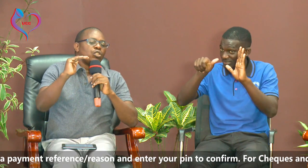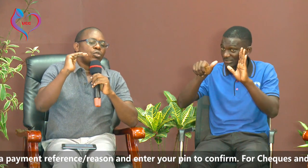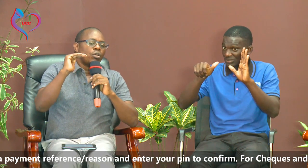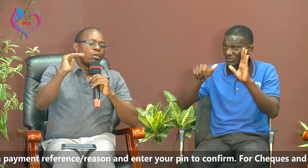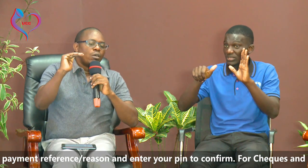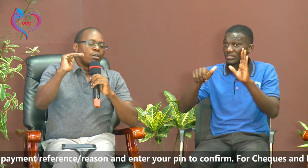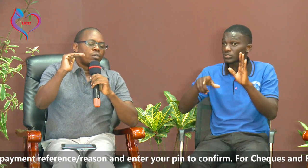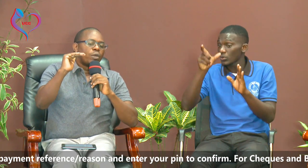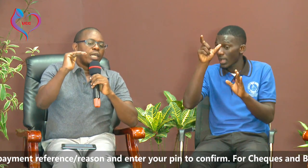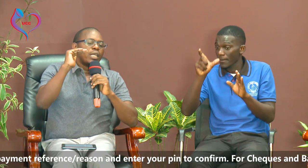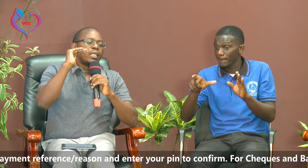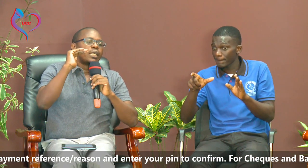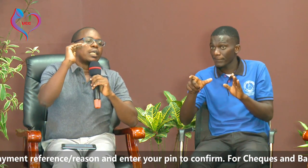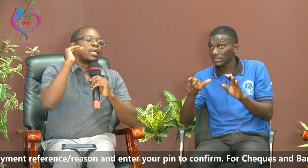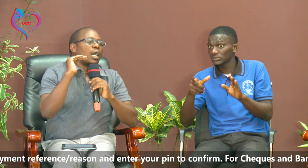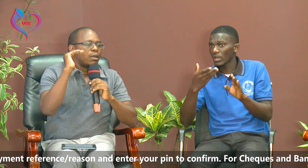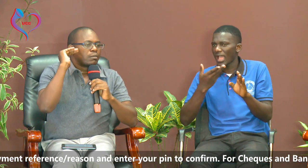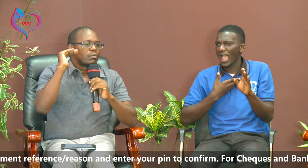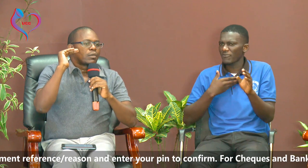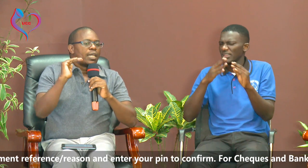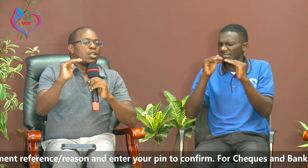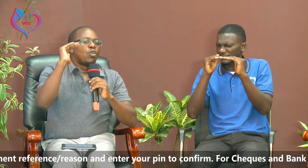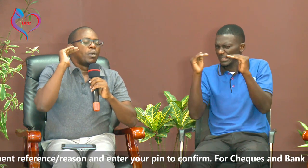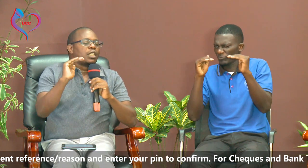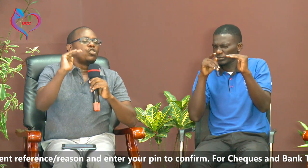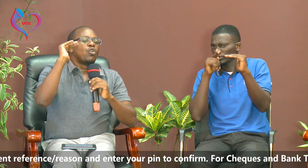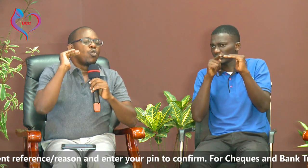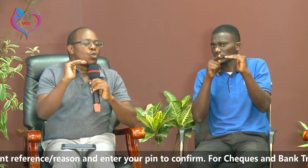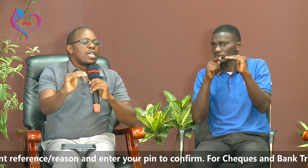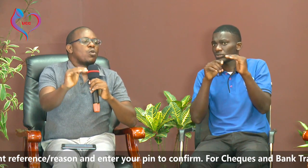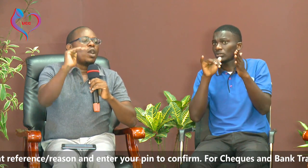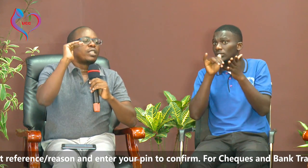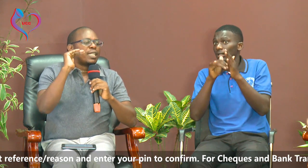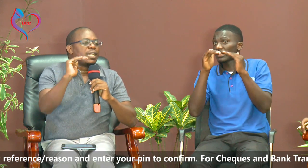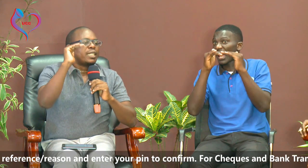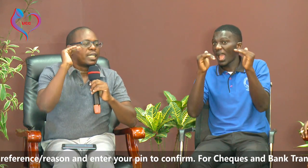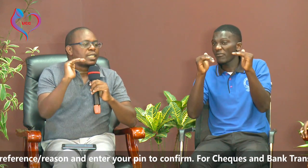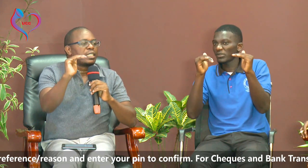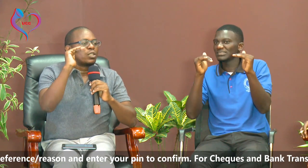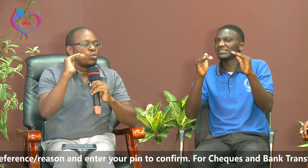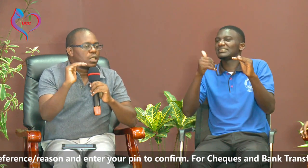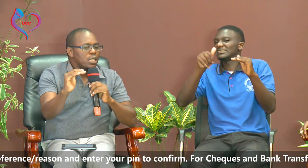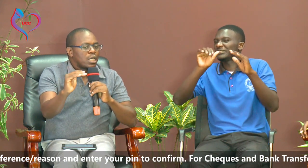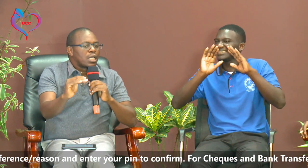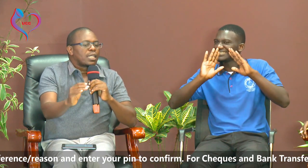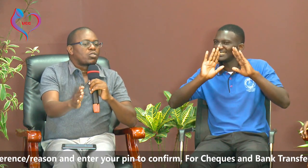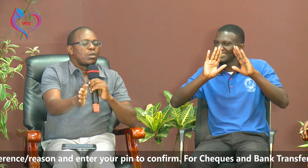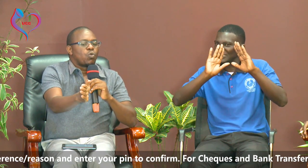omutindo kweteka. Ngo omutindo ogo yewa yo jali dedicated jeguli, ngatasobola